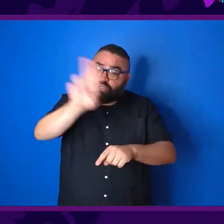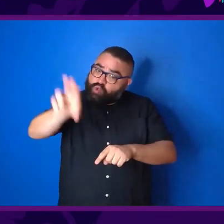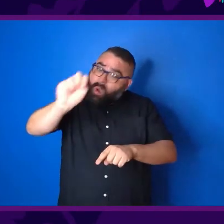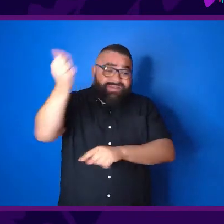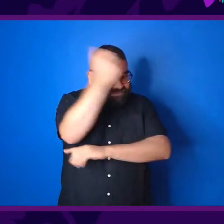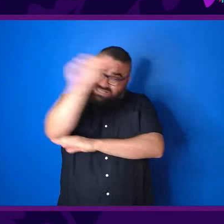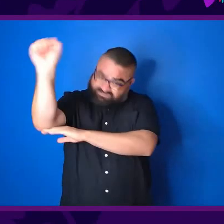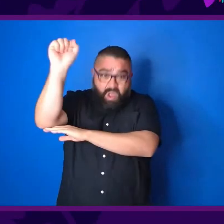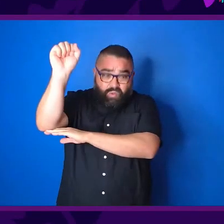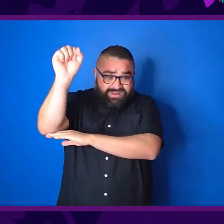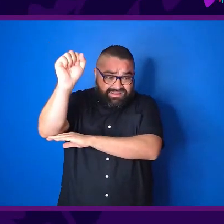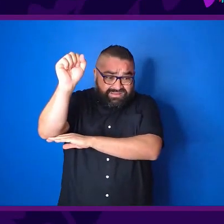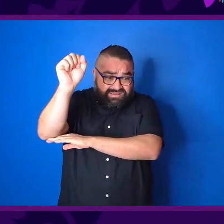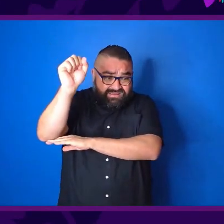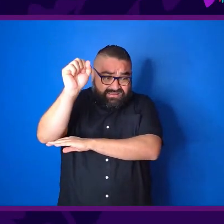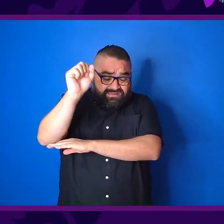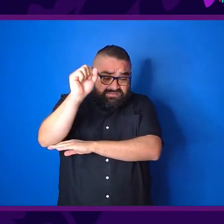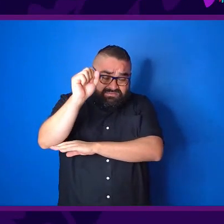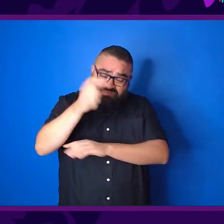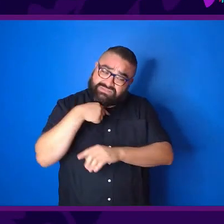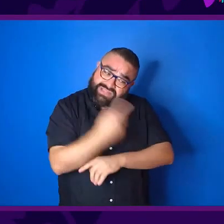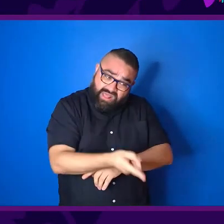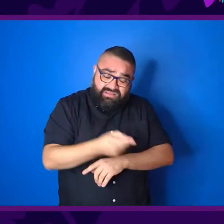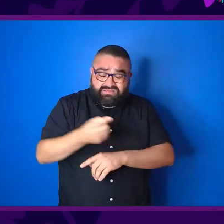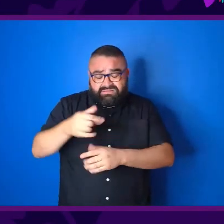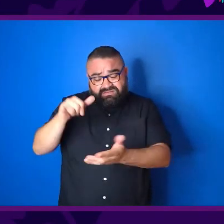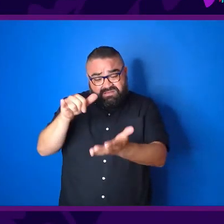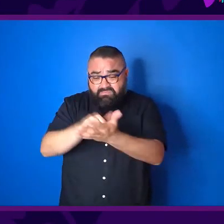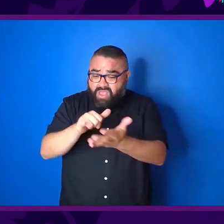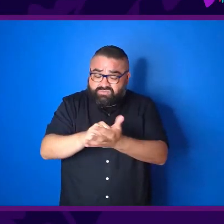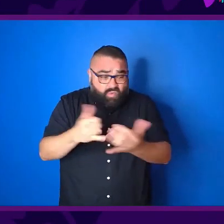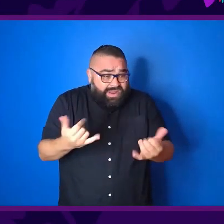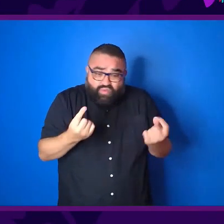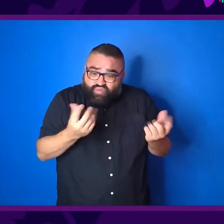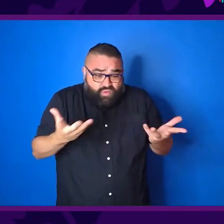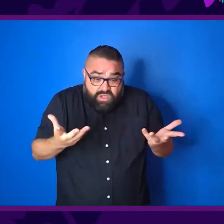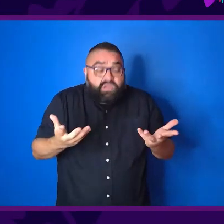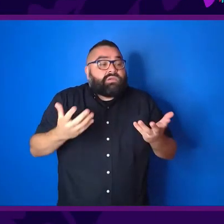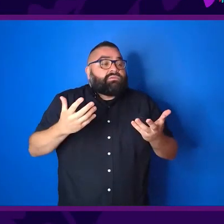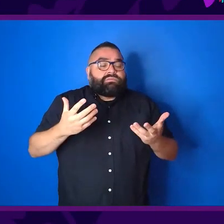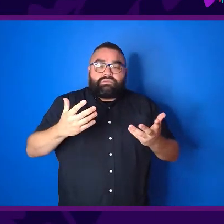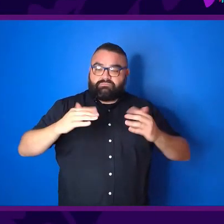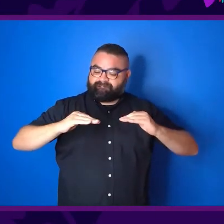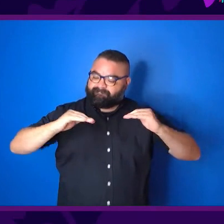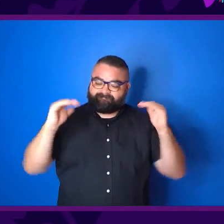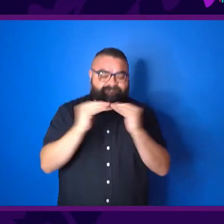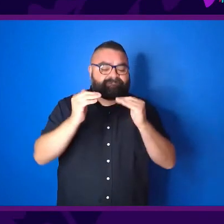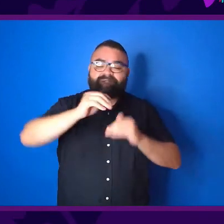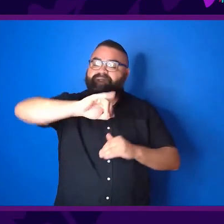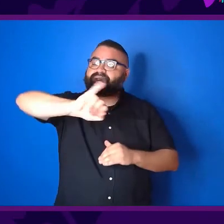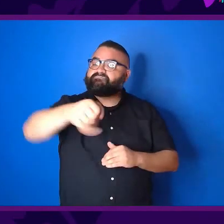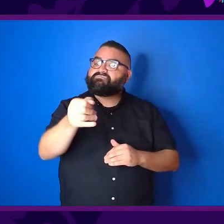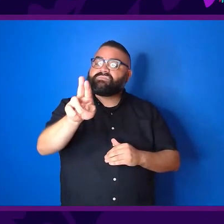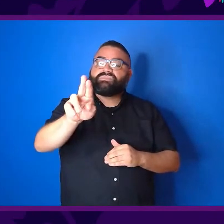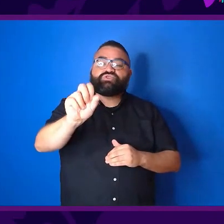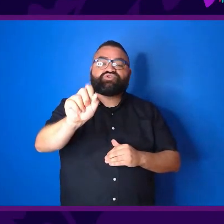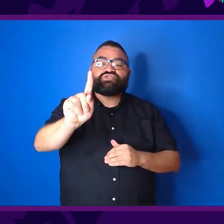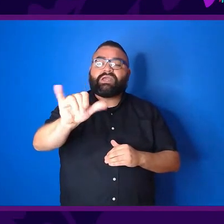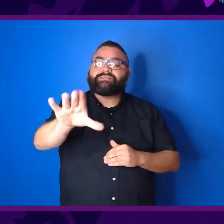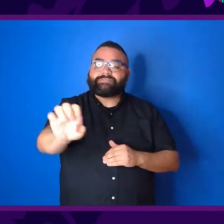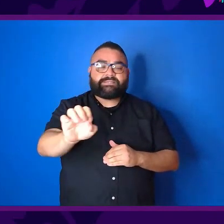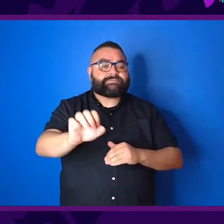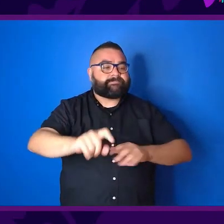it's impossible right now. We have justice is coming to fruition through the hardest understanding